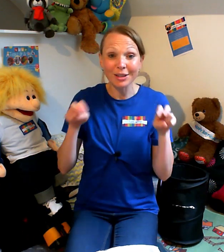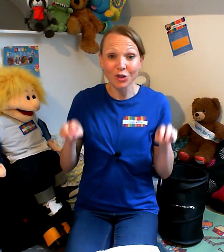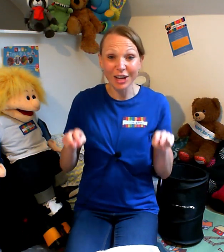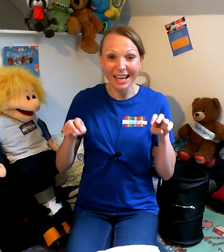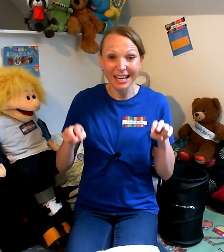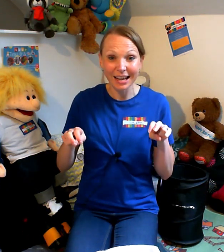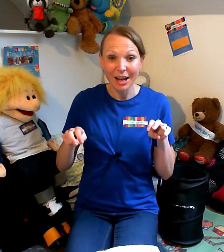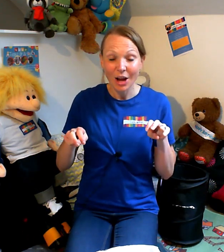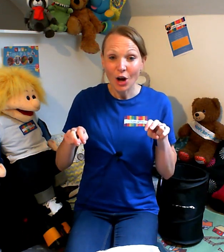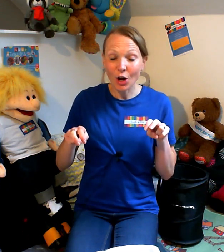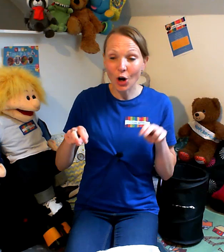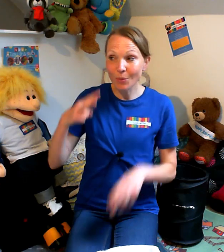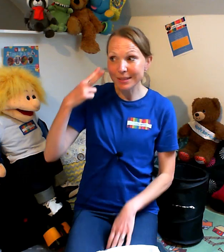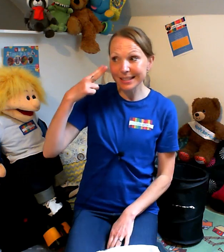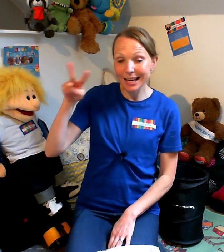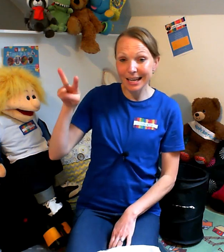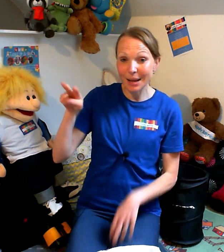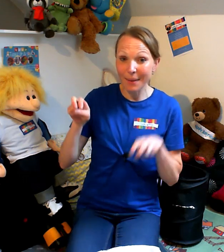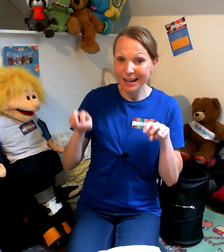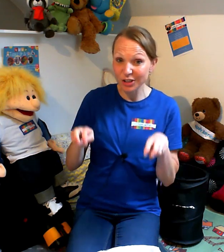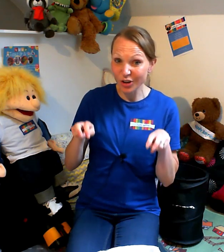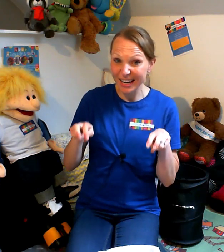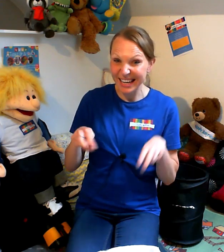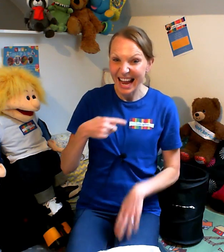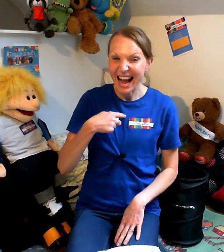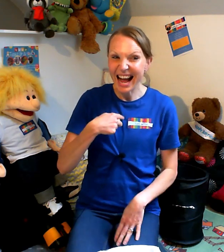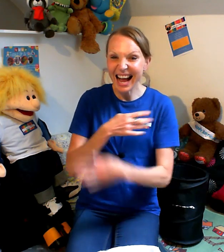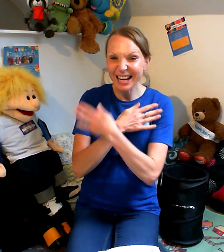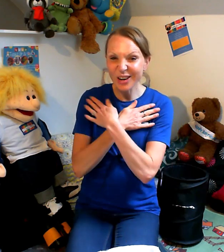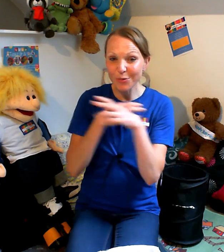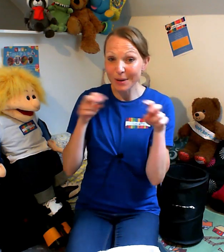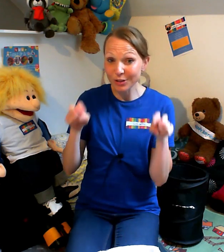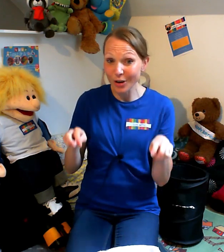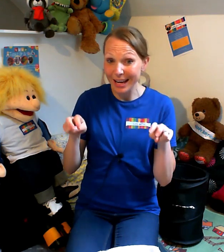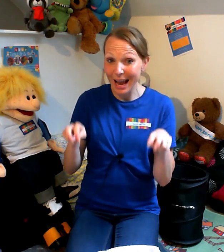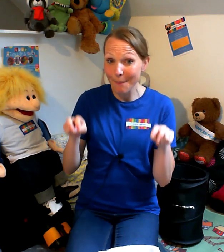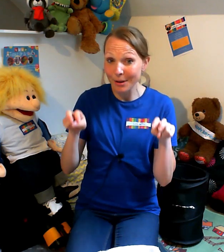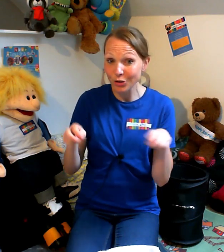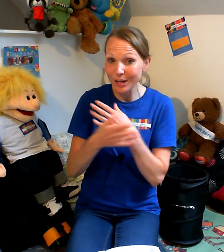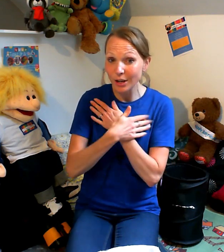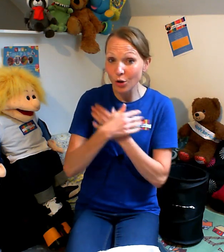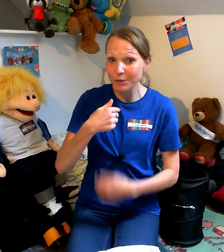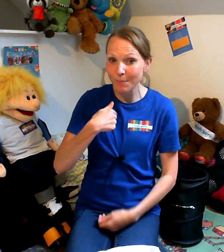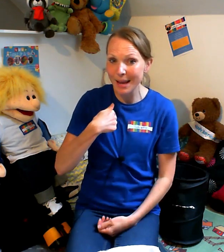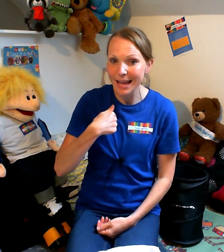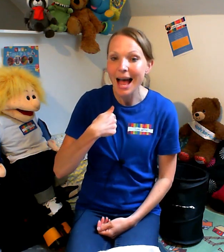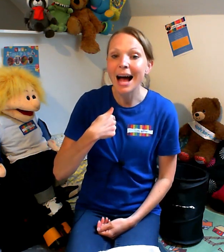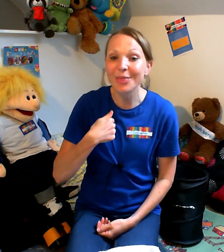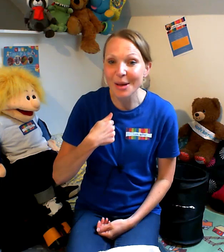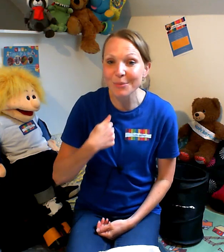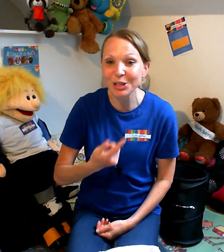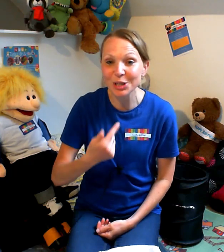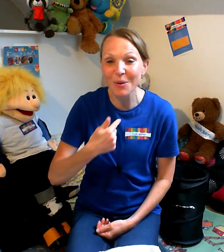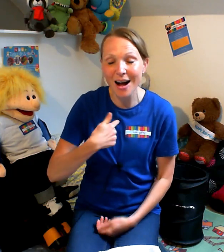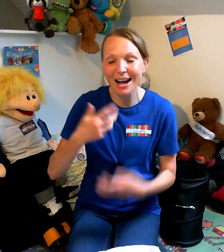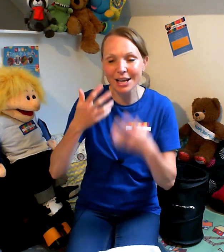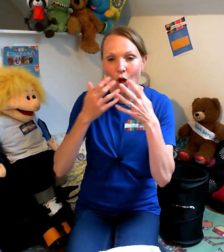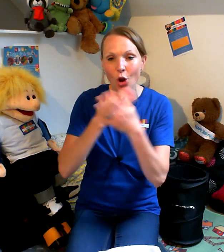doggy. Come see my doggy. I love my doggy and my doggy loves me. And then we're going to do I